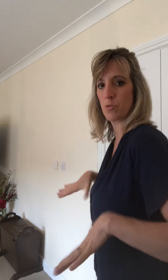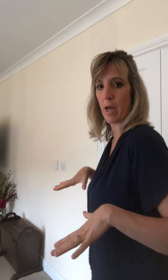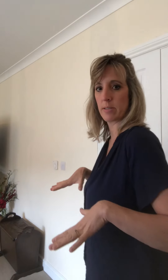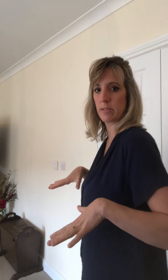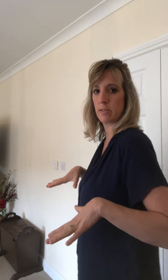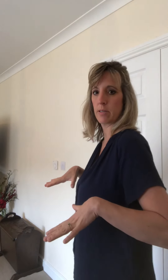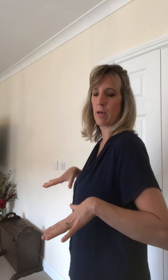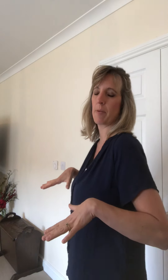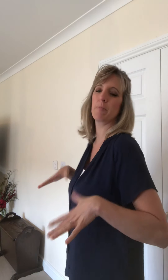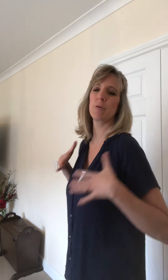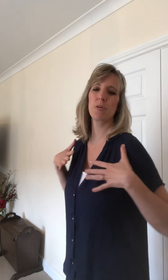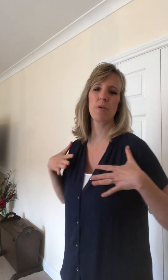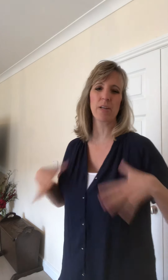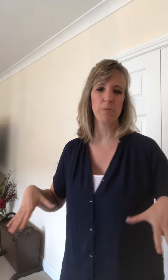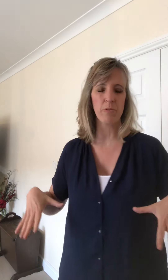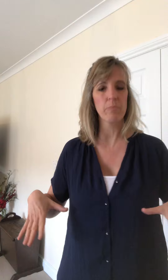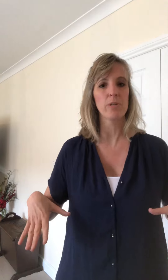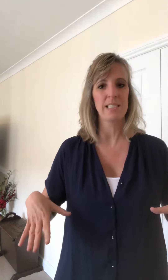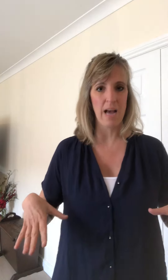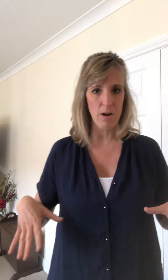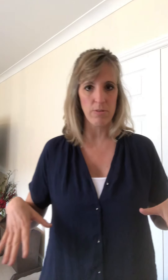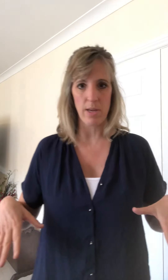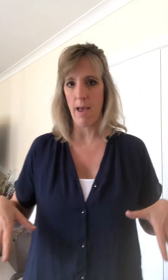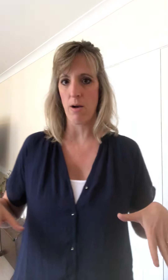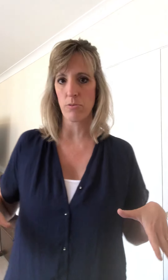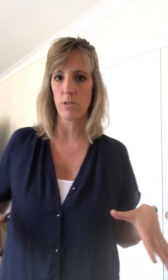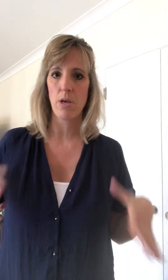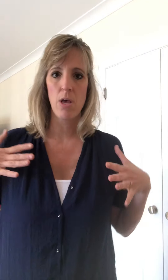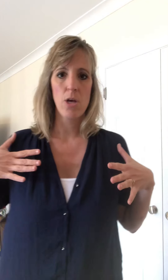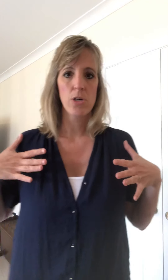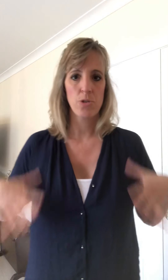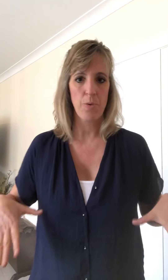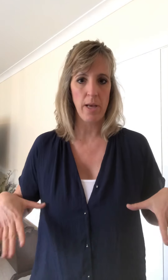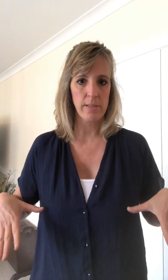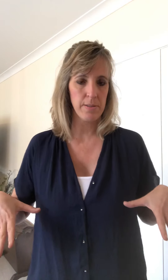Dress. I mean, you actually move it more down than out. Dress.